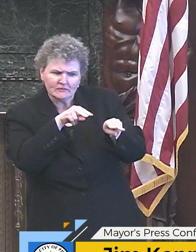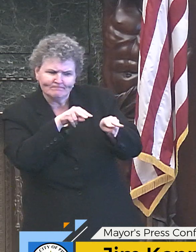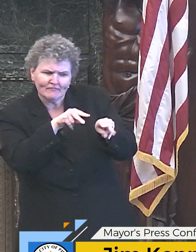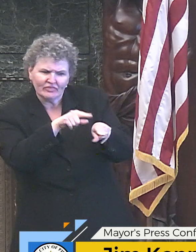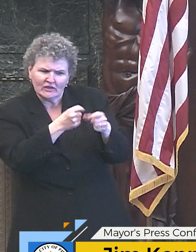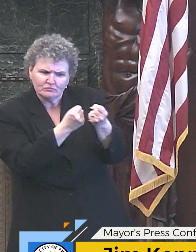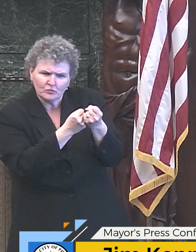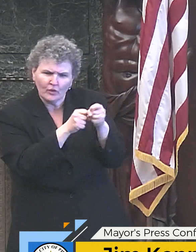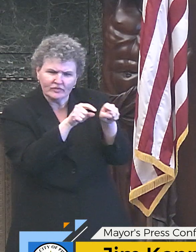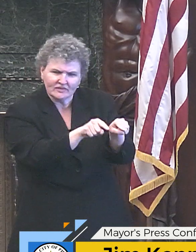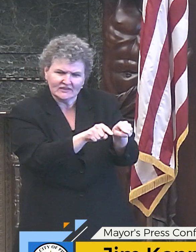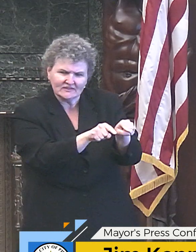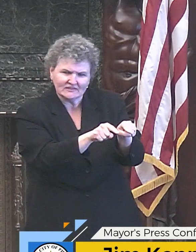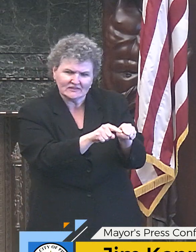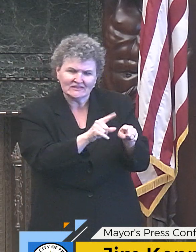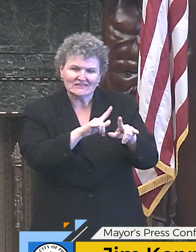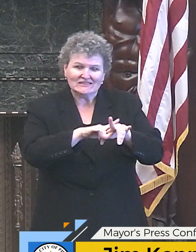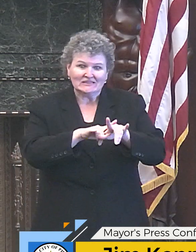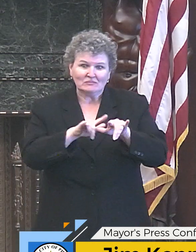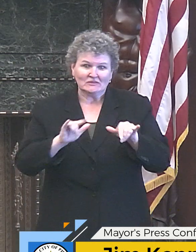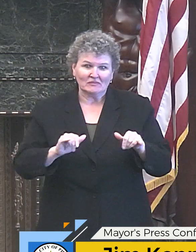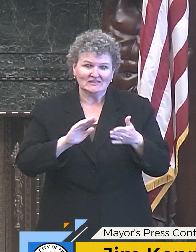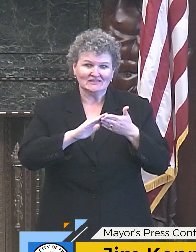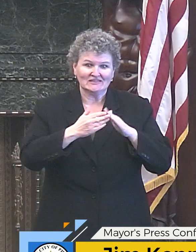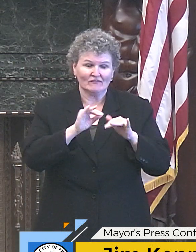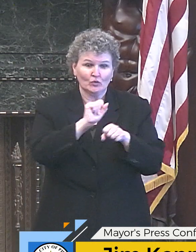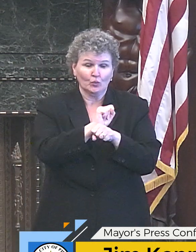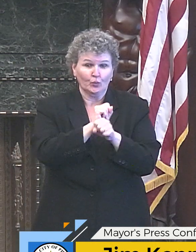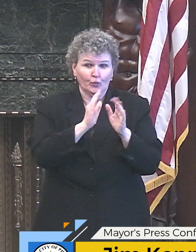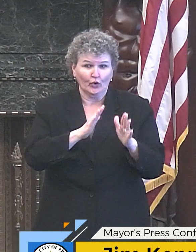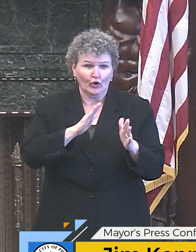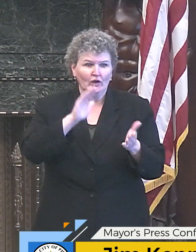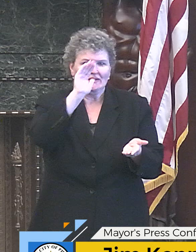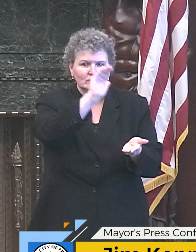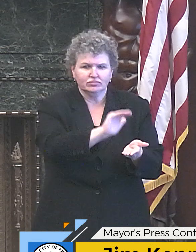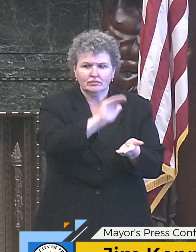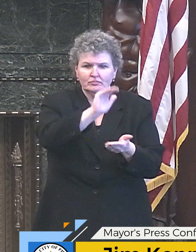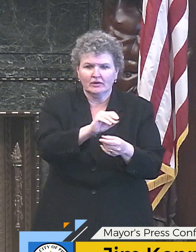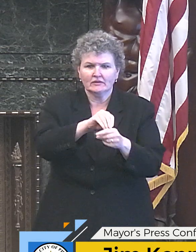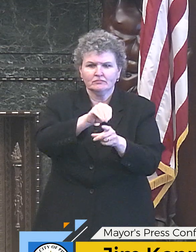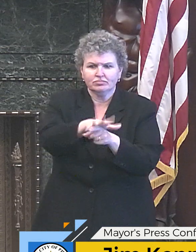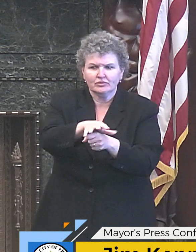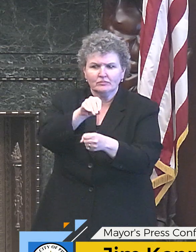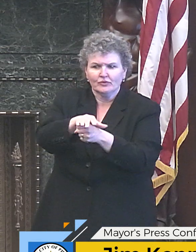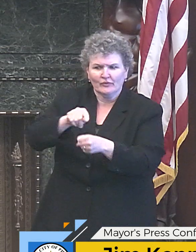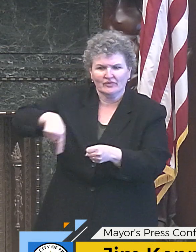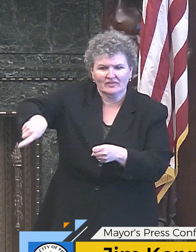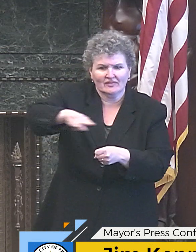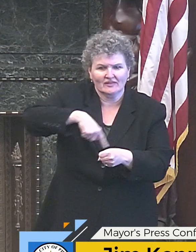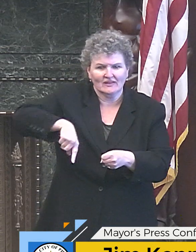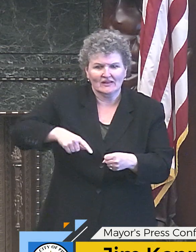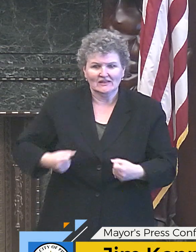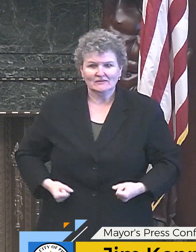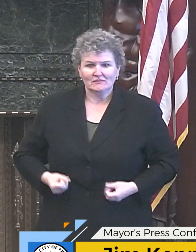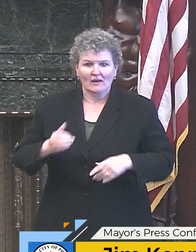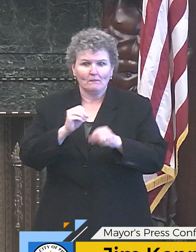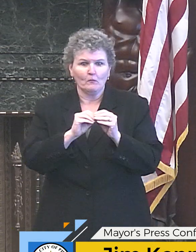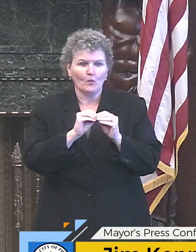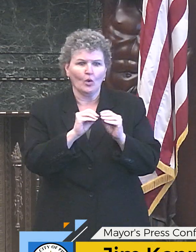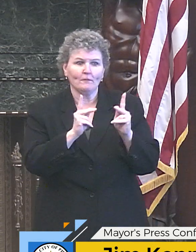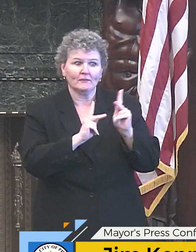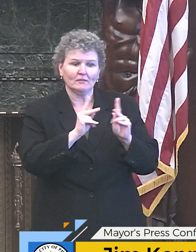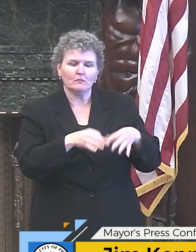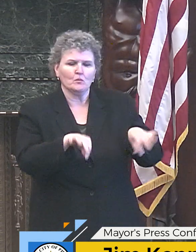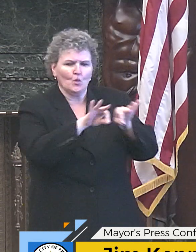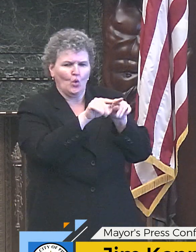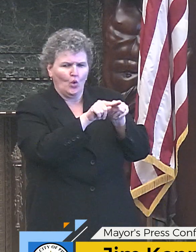exposure of the city's workforce to the virus. So making these funds available now is critical to protecting the health of Philadelphians, and